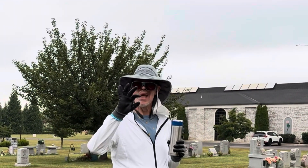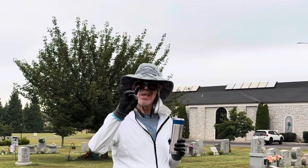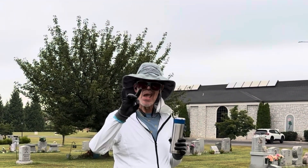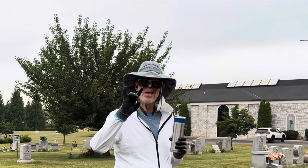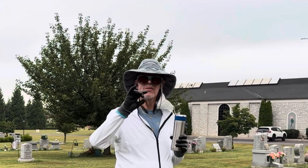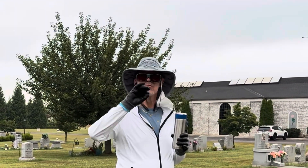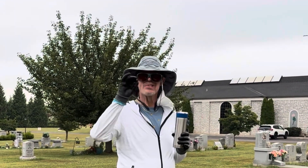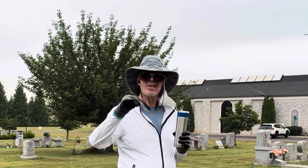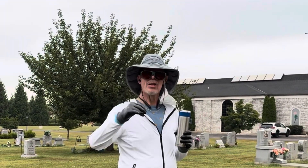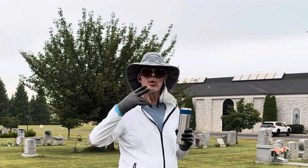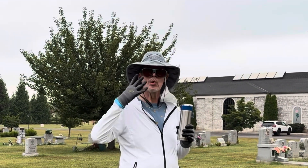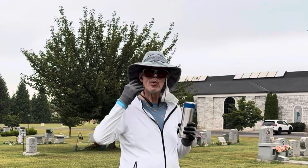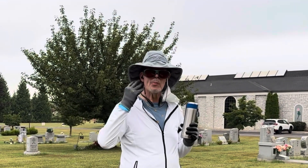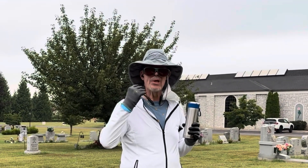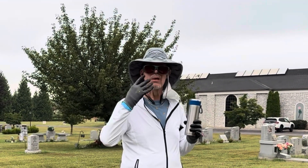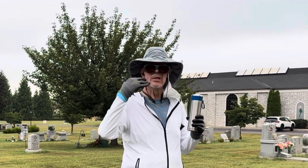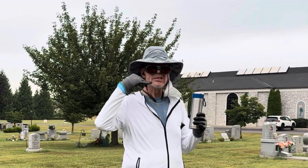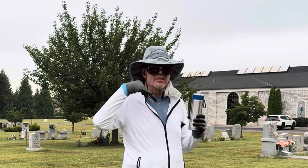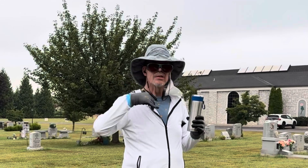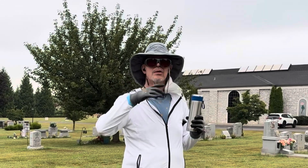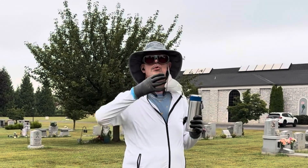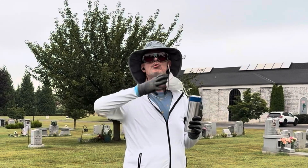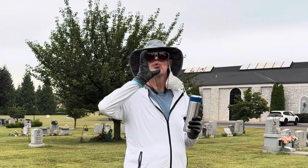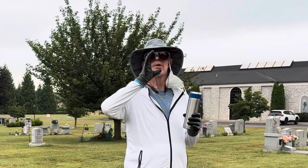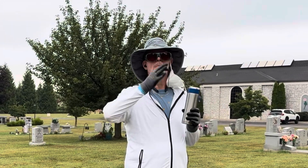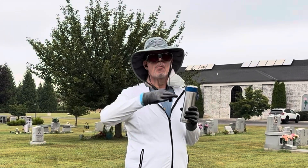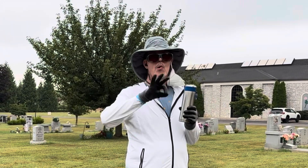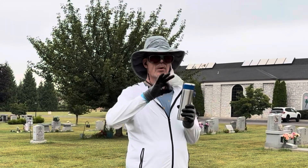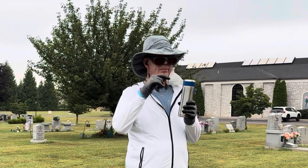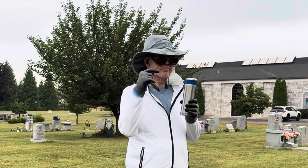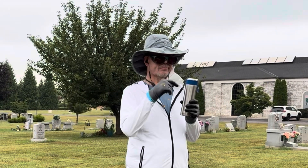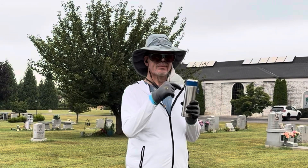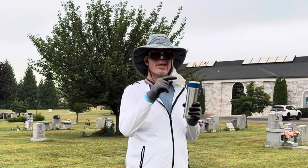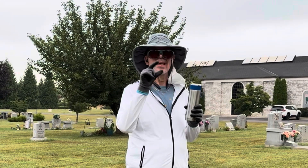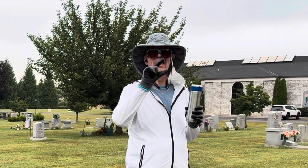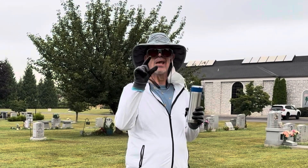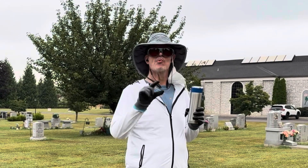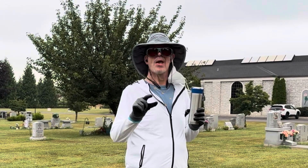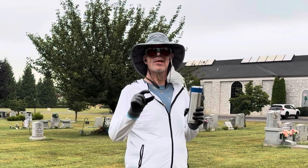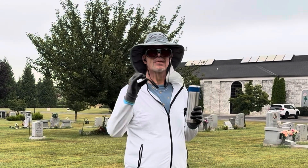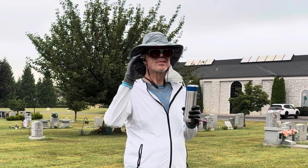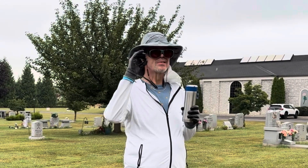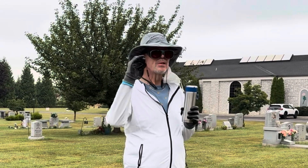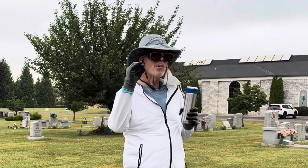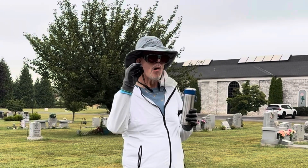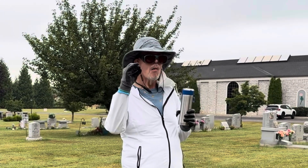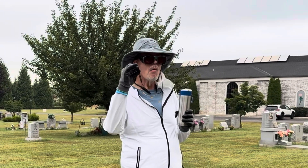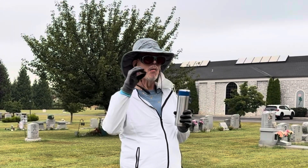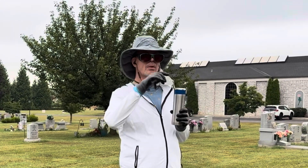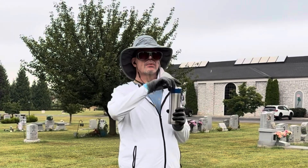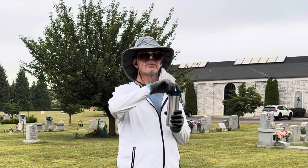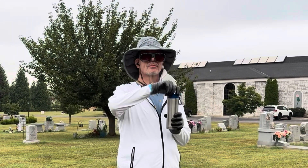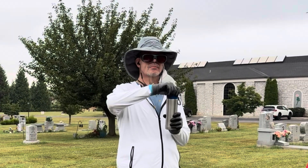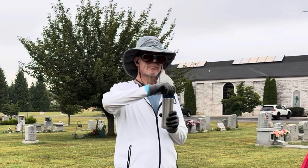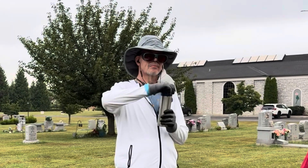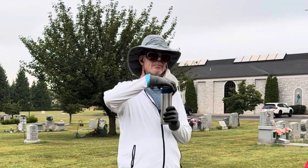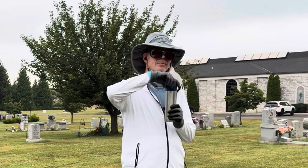It's hot. It's 98% humidity, and I've been sweating, so drinking some